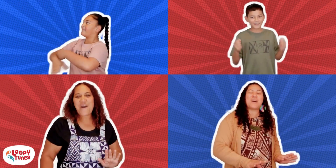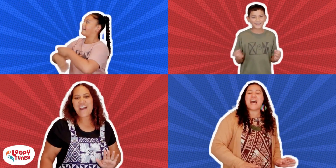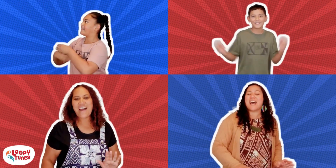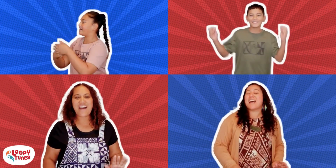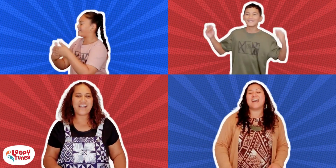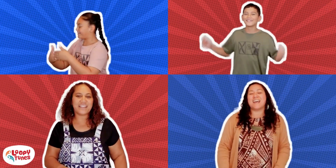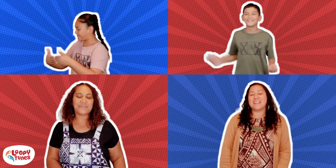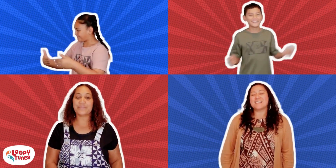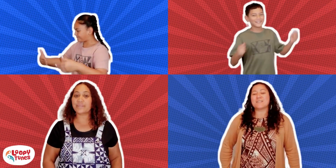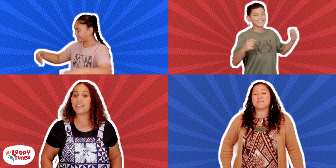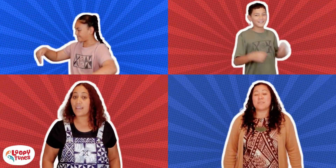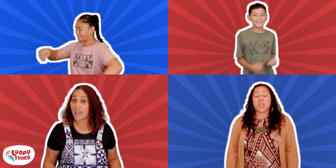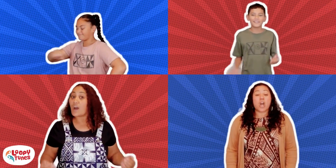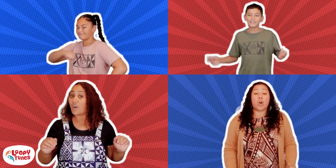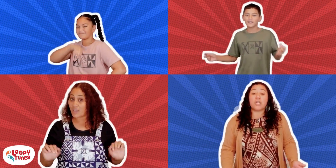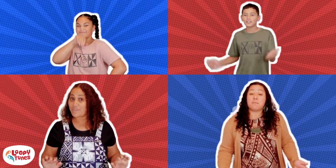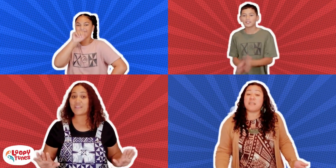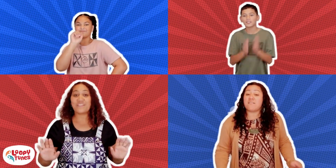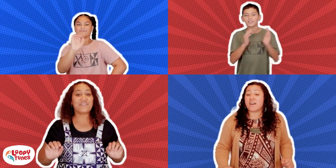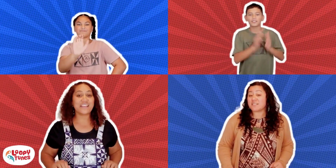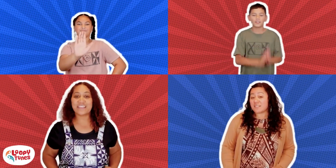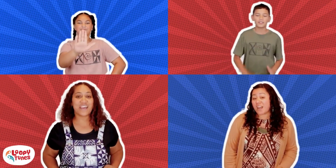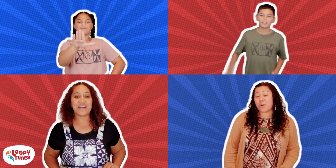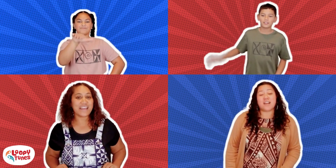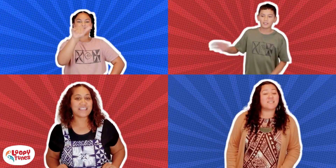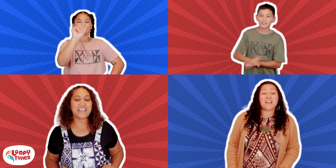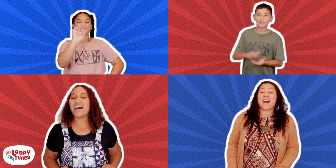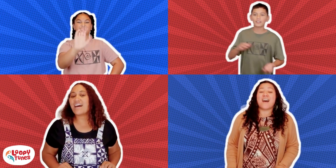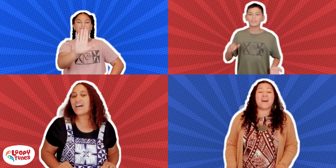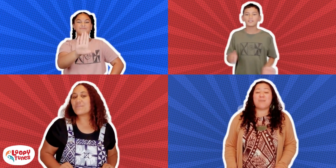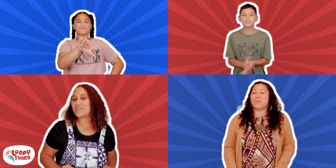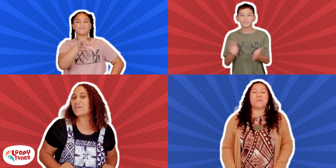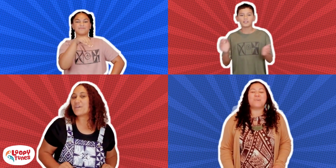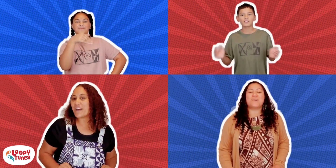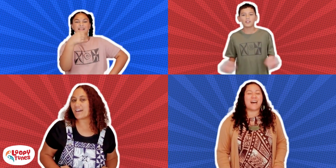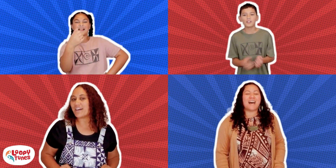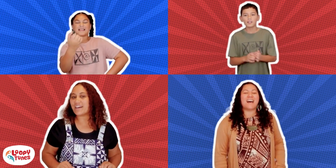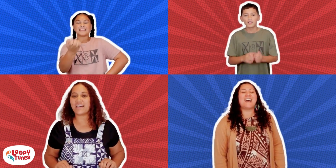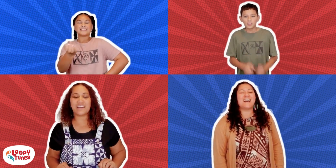Samoa. Ole pi whaitau a Samoa.